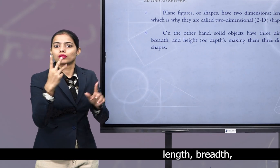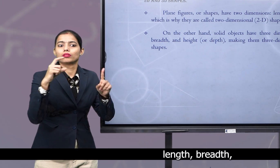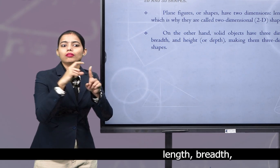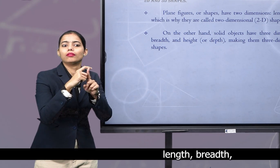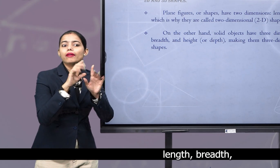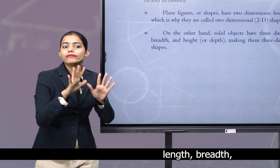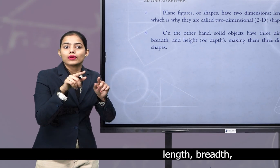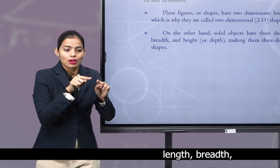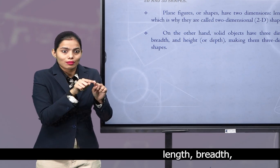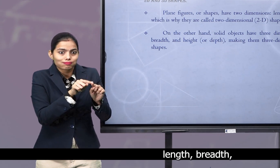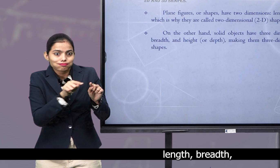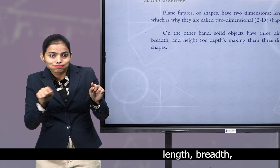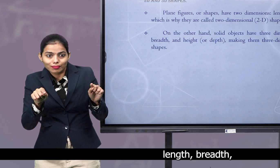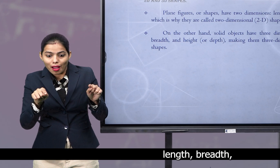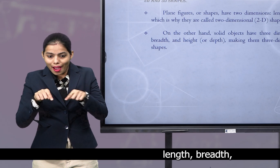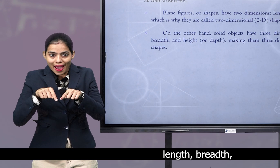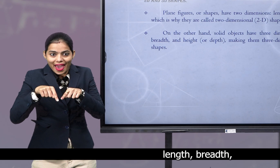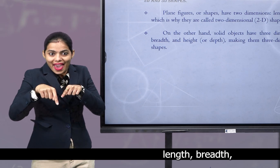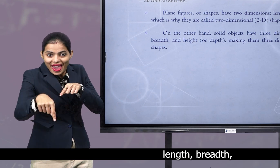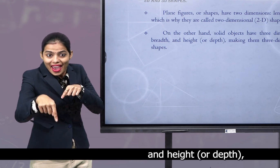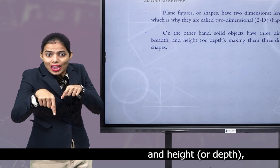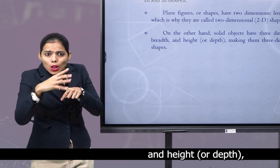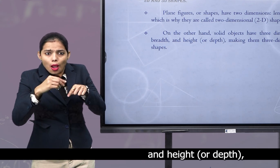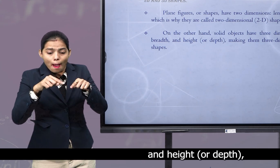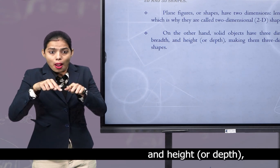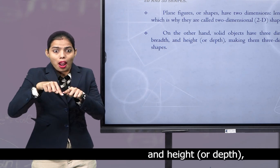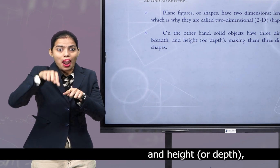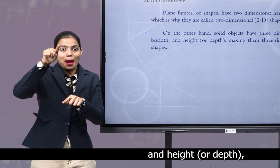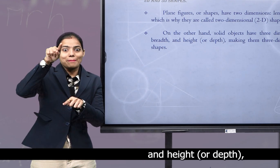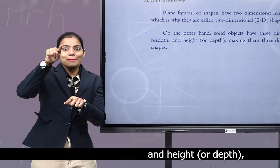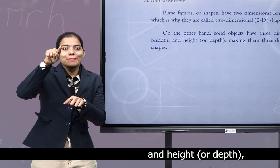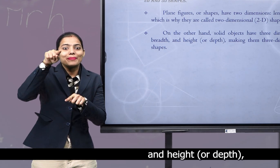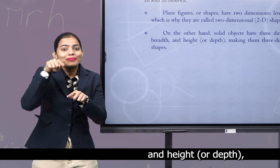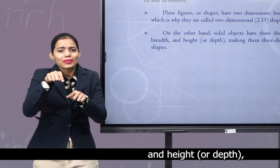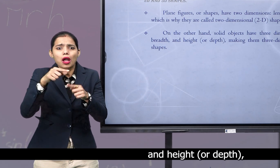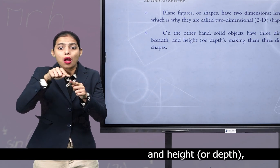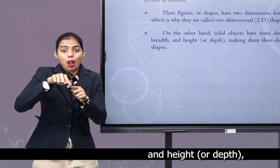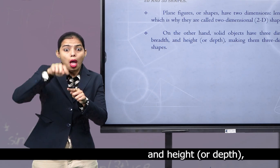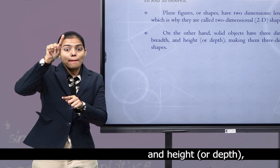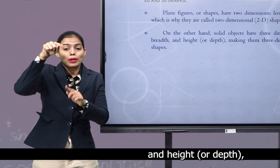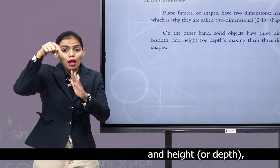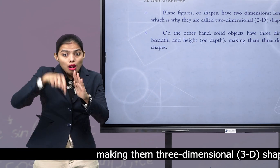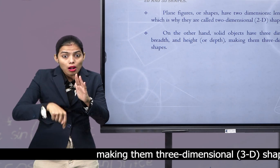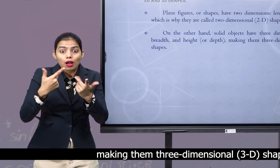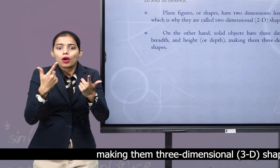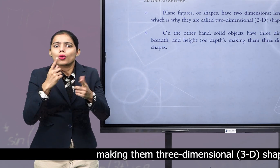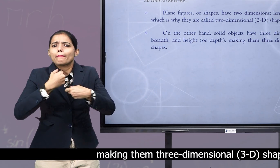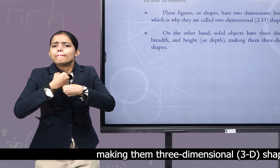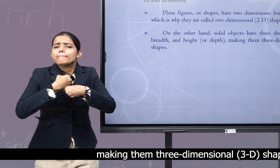length, breadth, and height or depth, making them